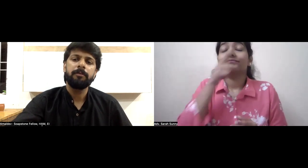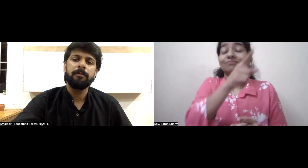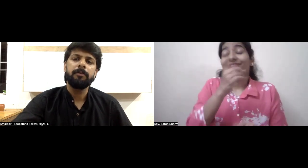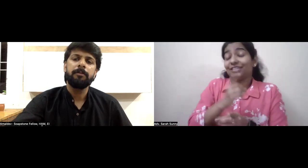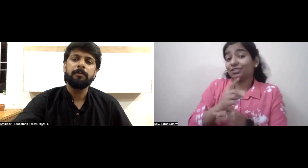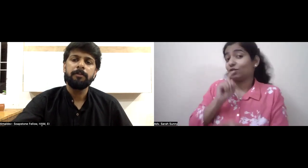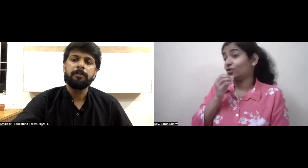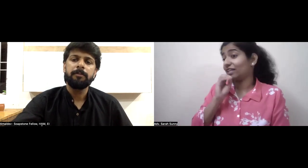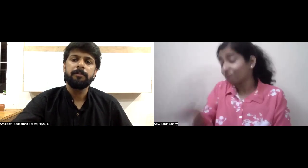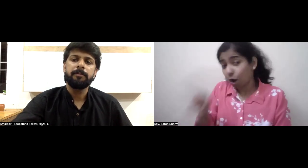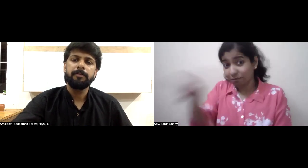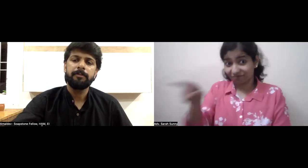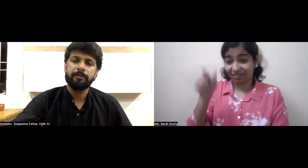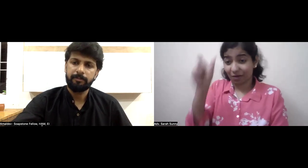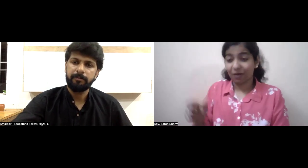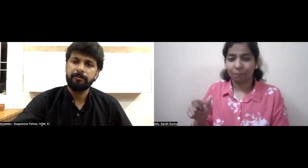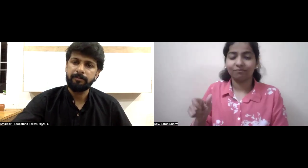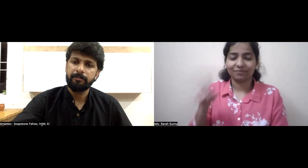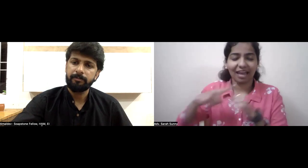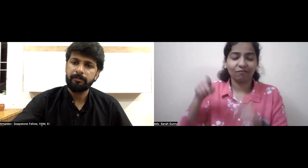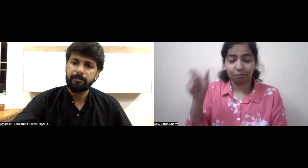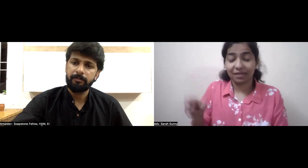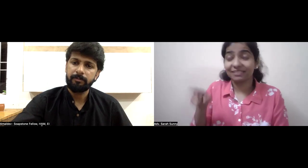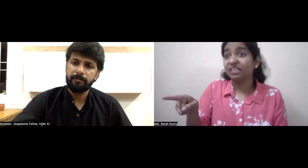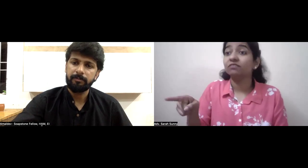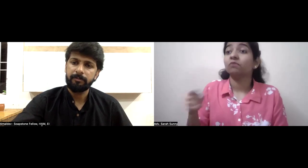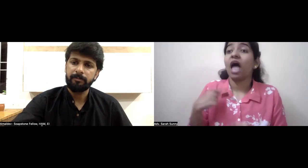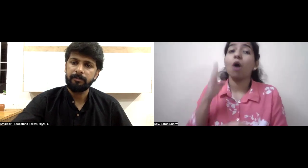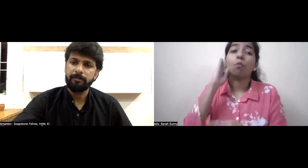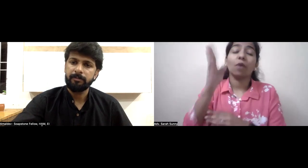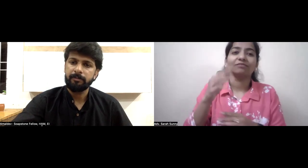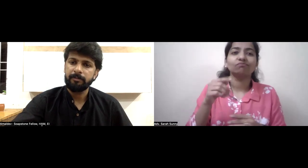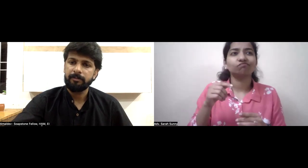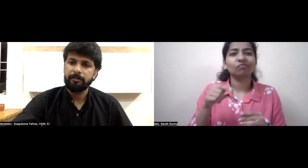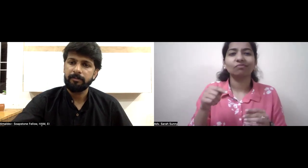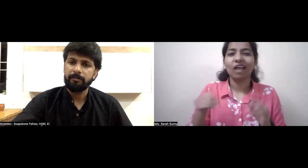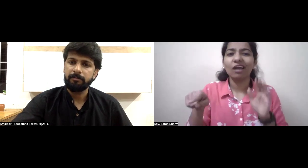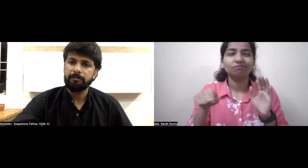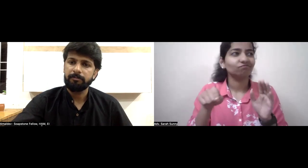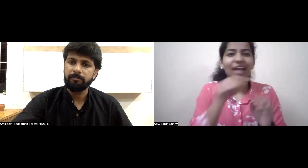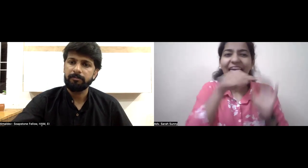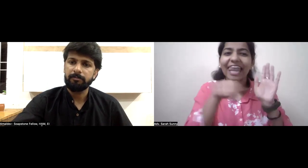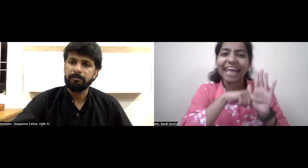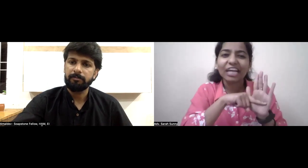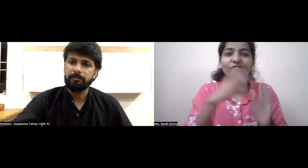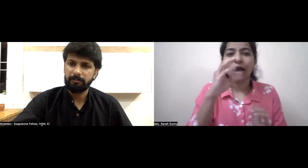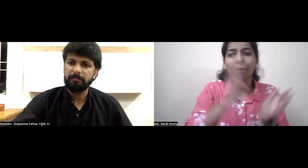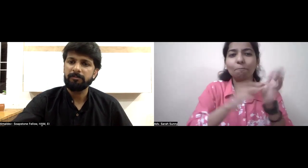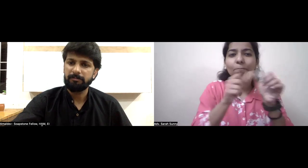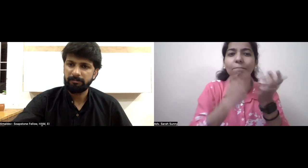I need this accessibility feature. But so this student had come to